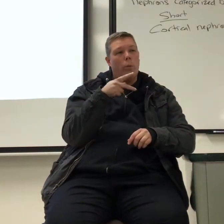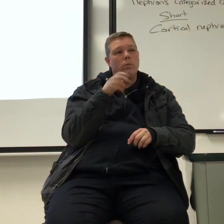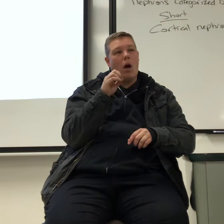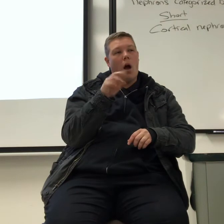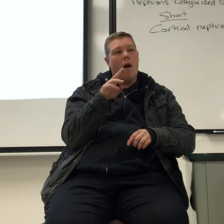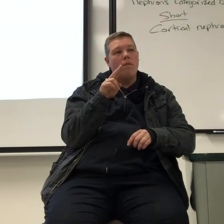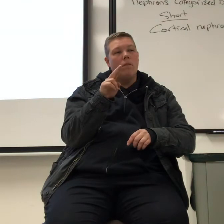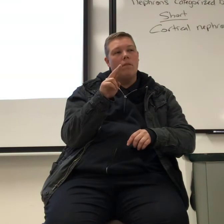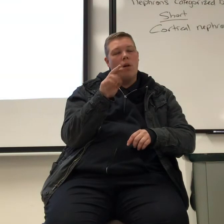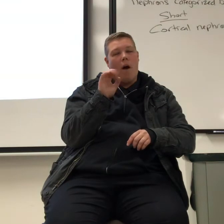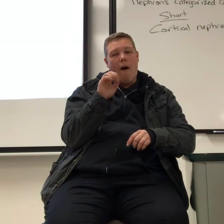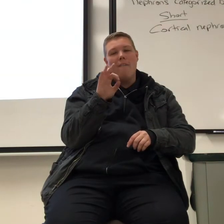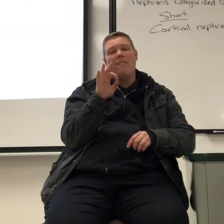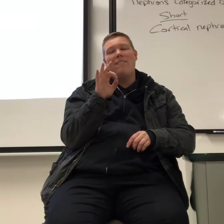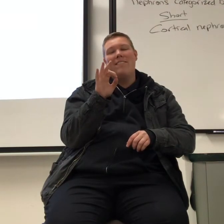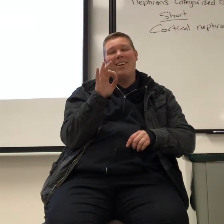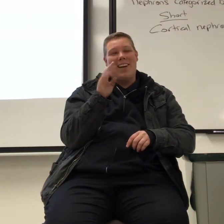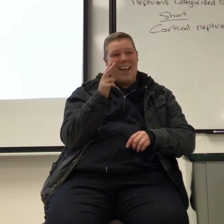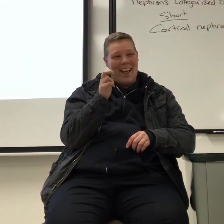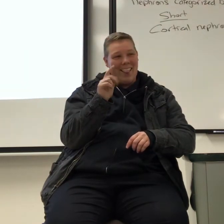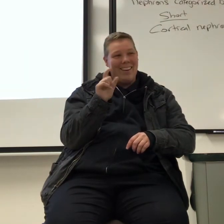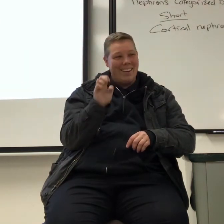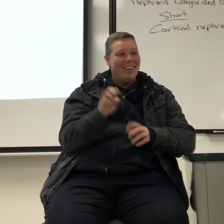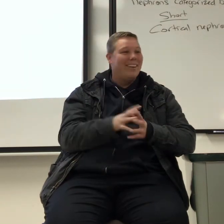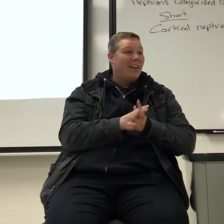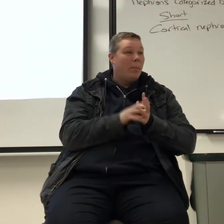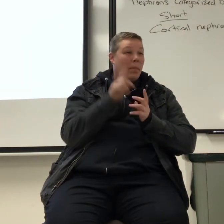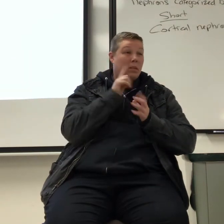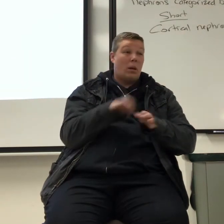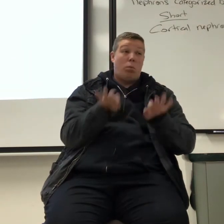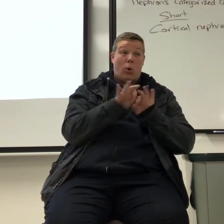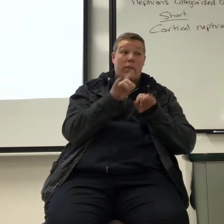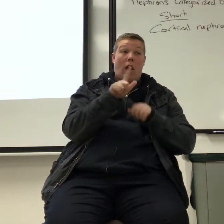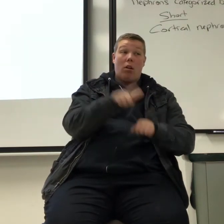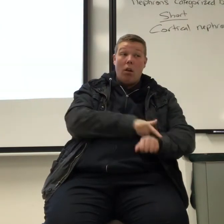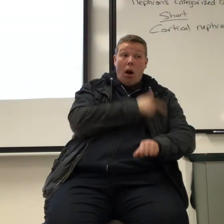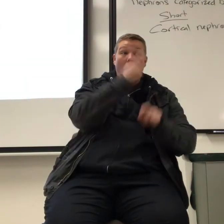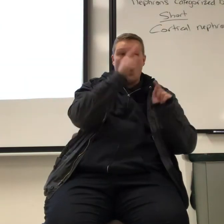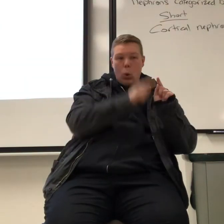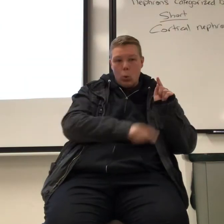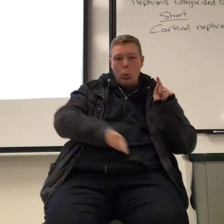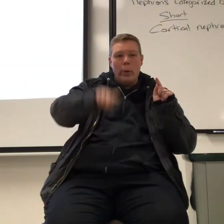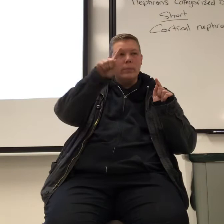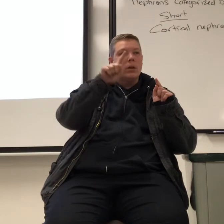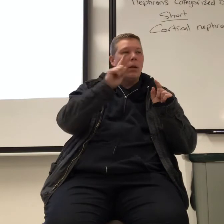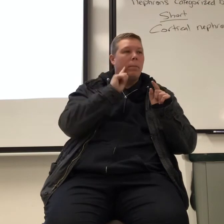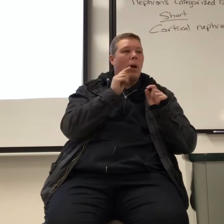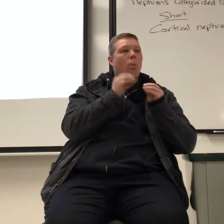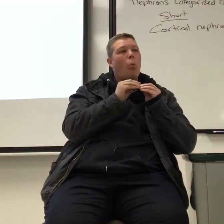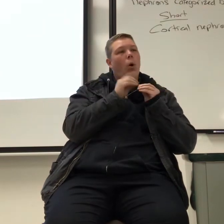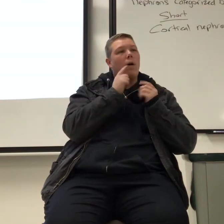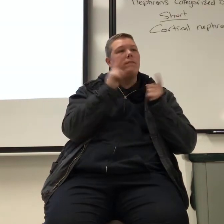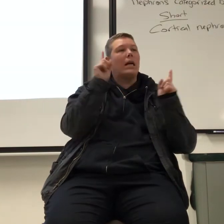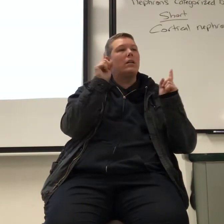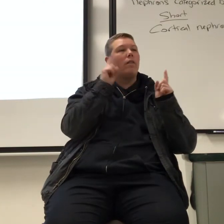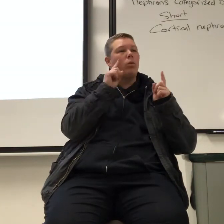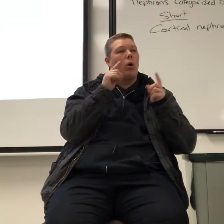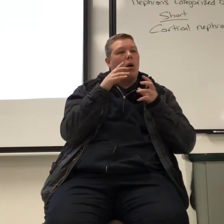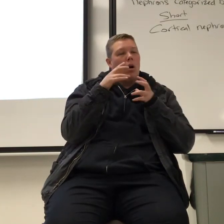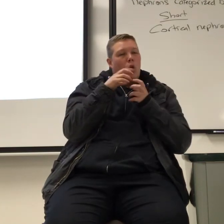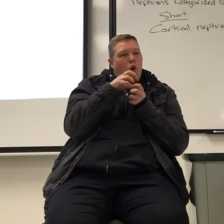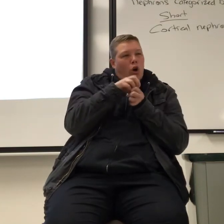Long loops, and that's important to note. Those longer loops, they make it more effective for concentrating urine. You can pull